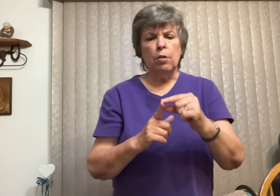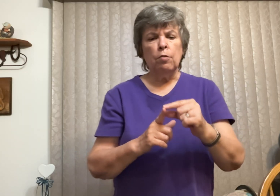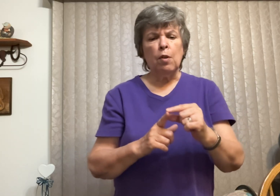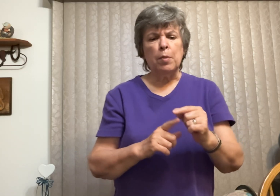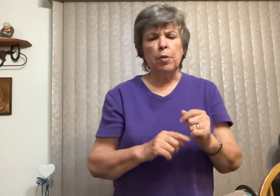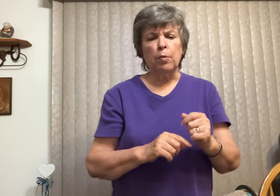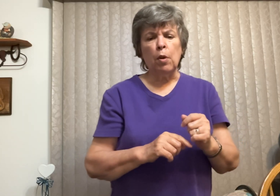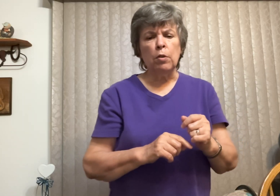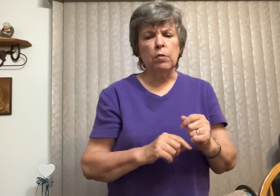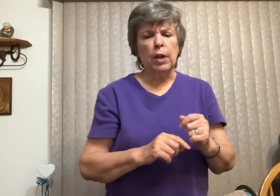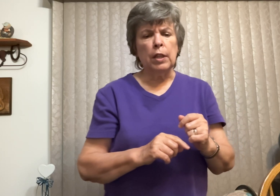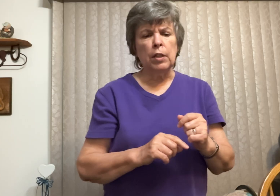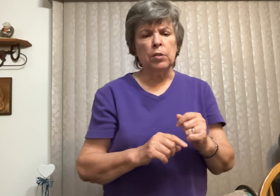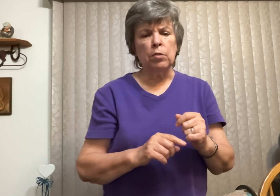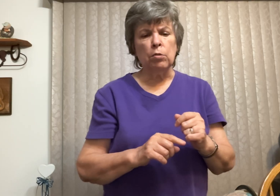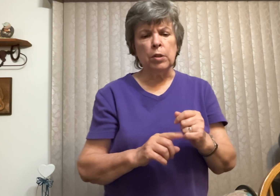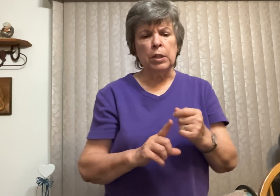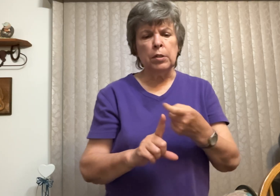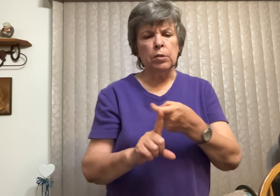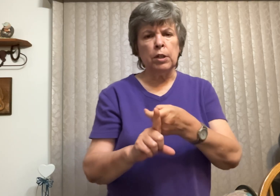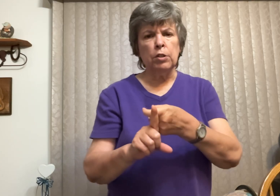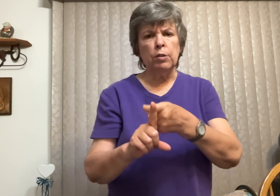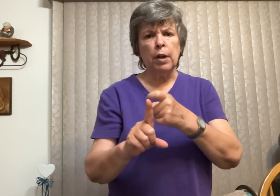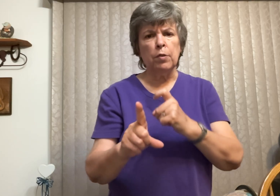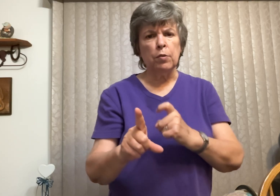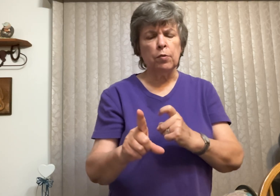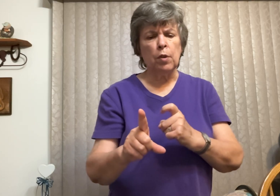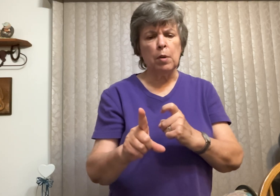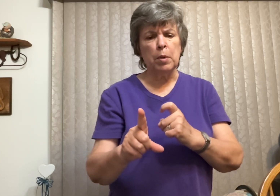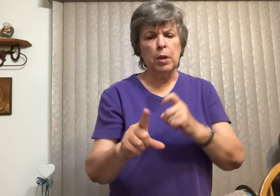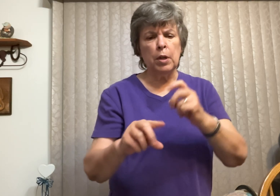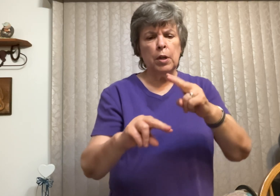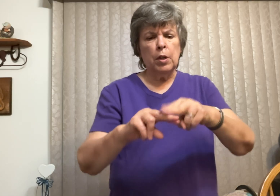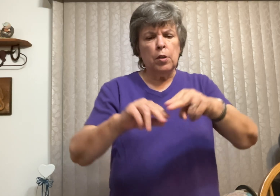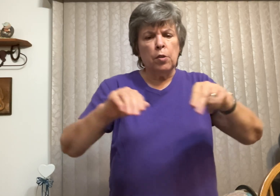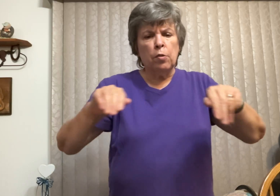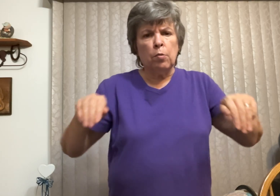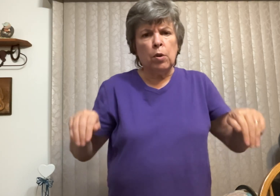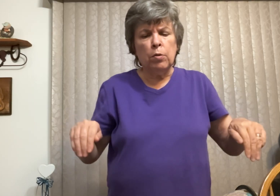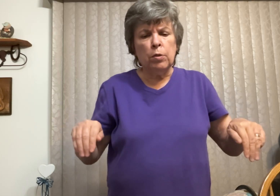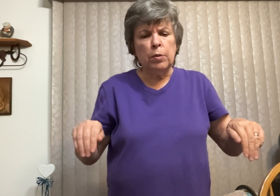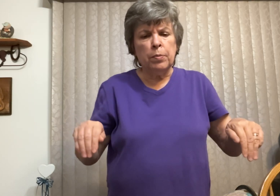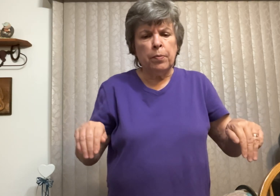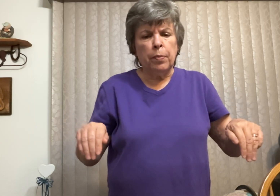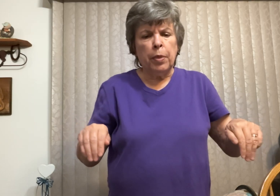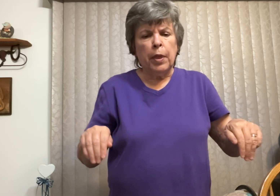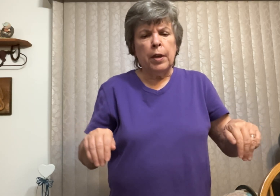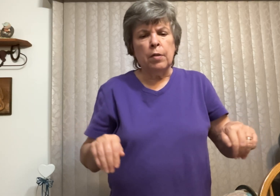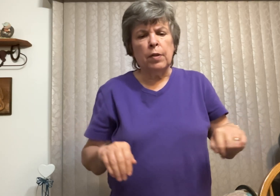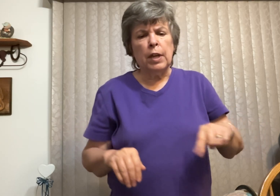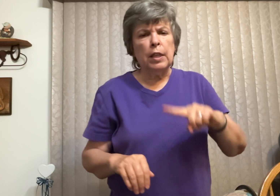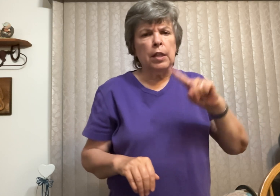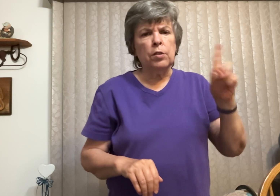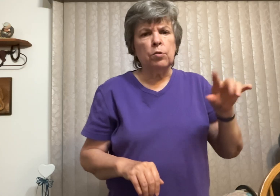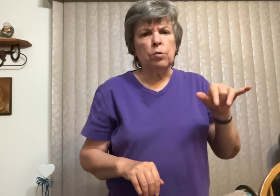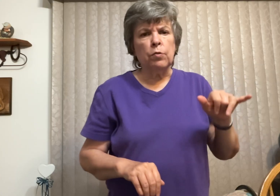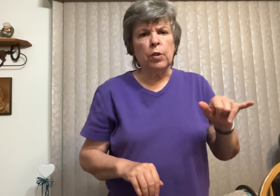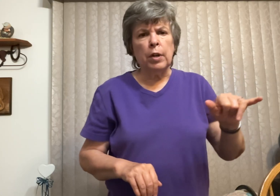From a throne of endless glory. So again, you have your from, the throne of endless or